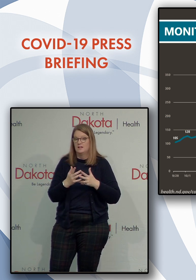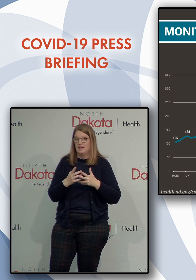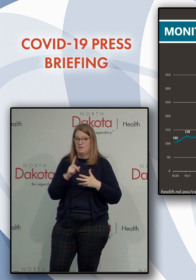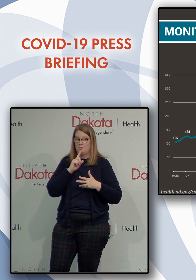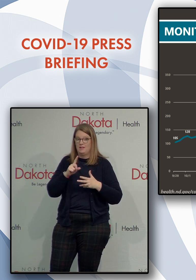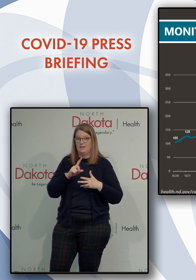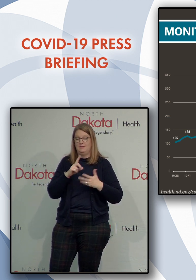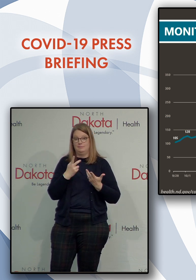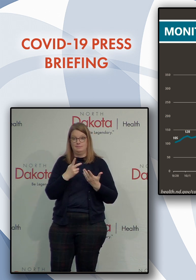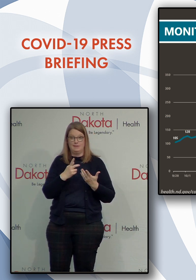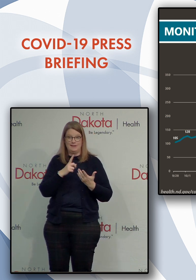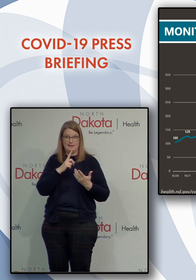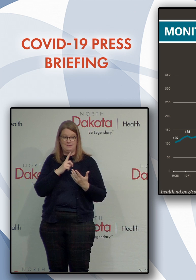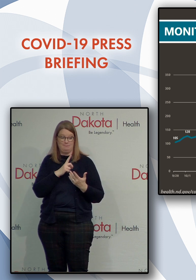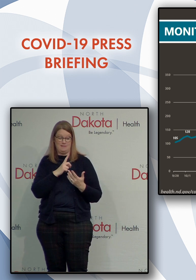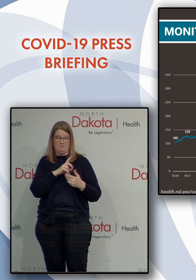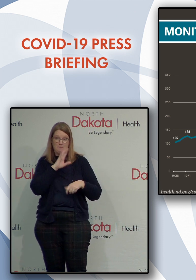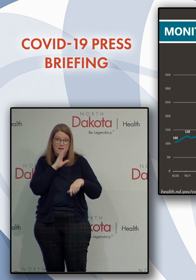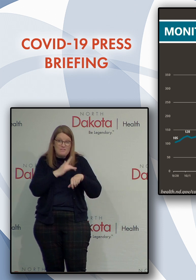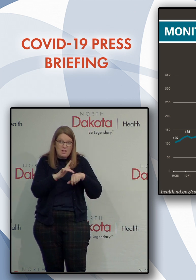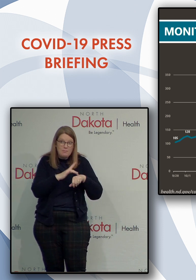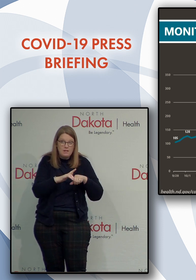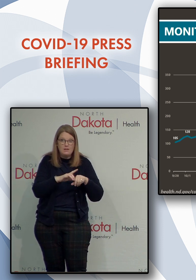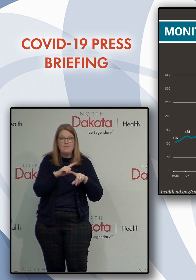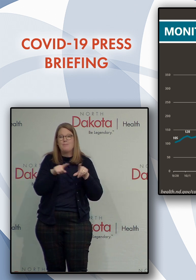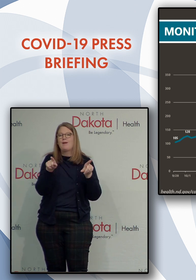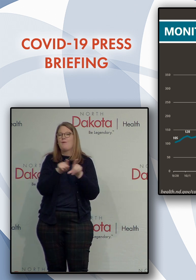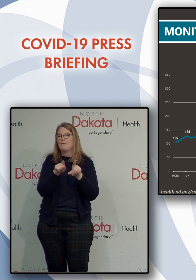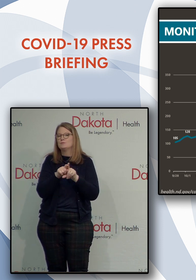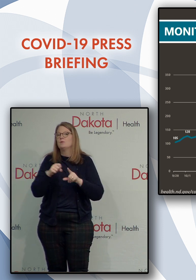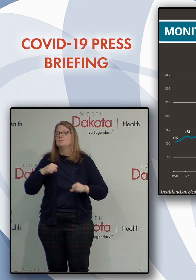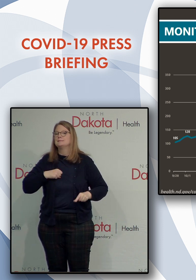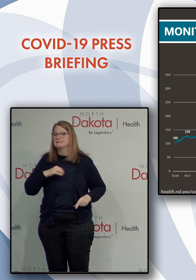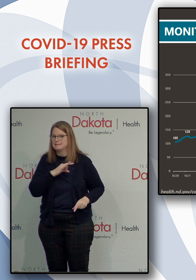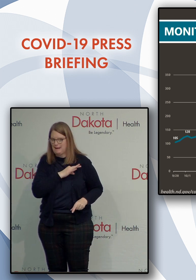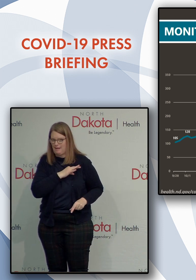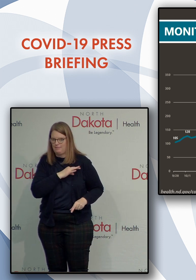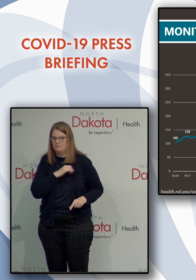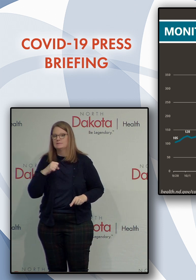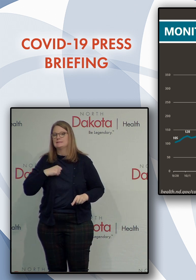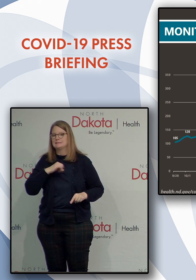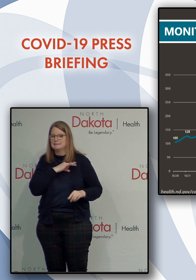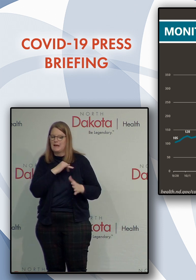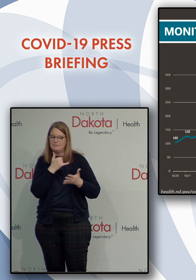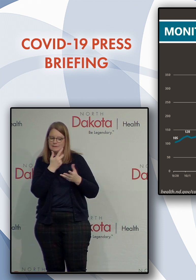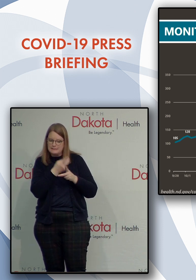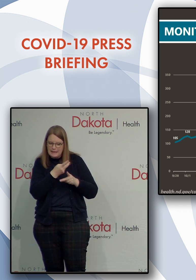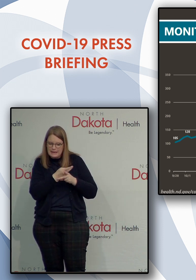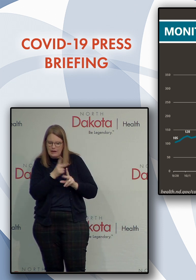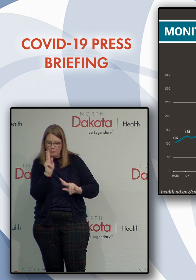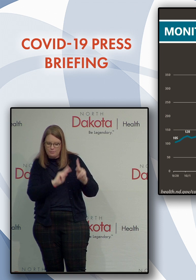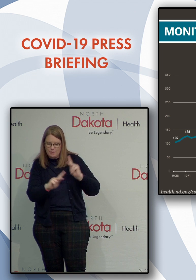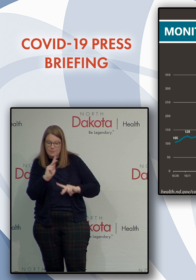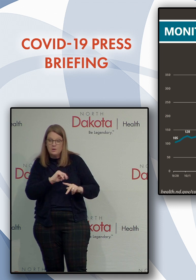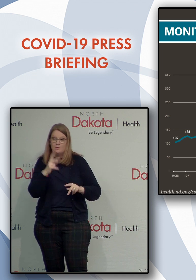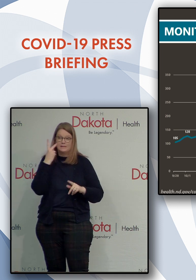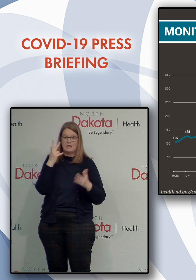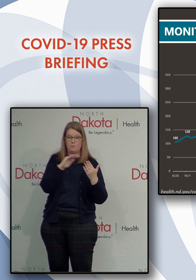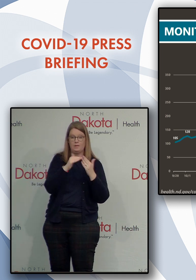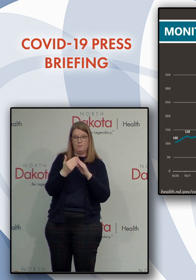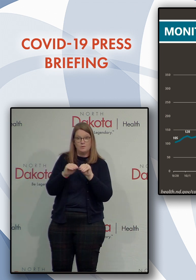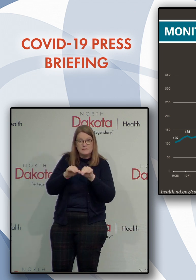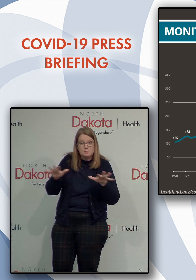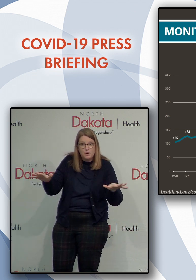not by beds, it's driven by the ability to have staffed beds, and we saw that with the community spread that we were